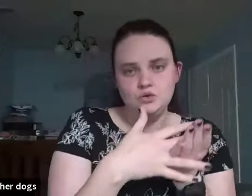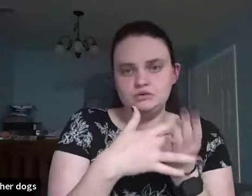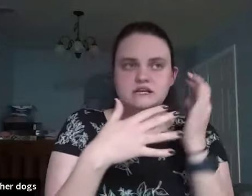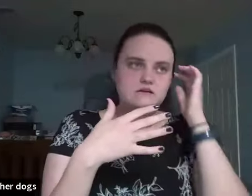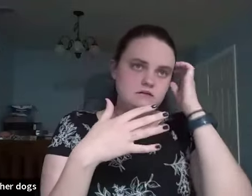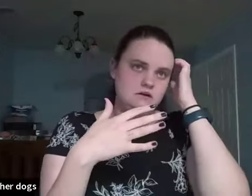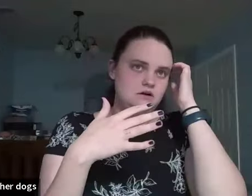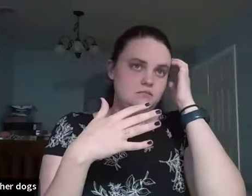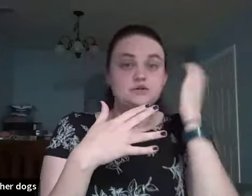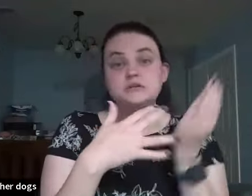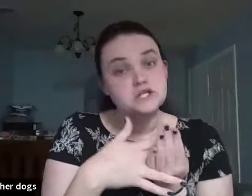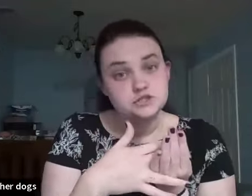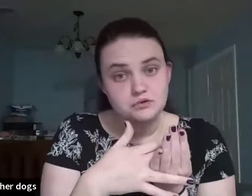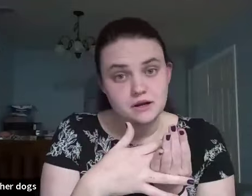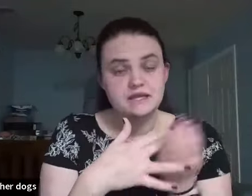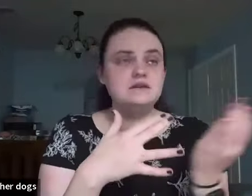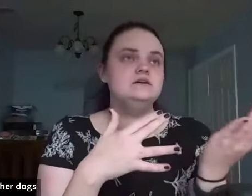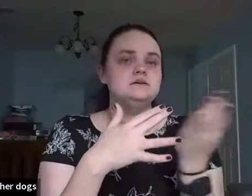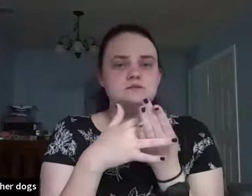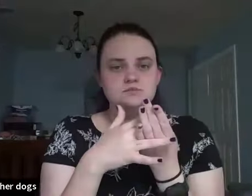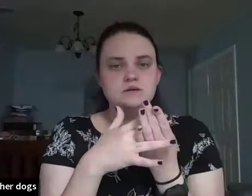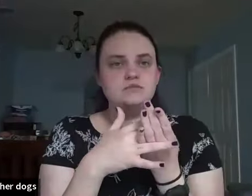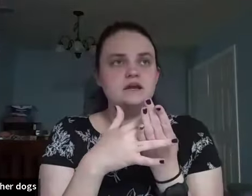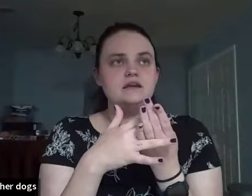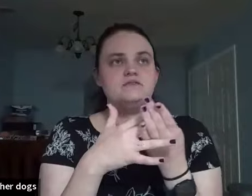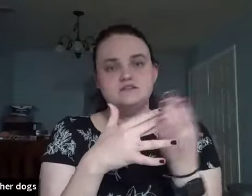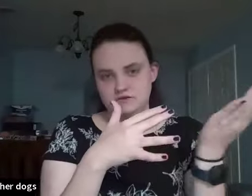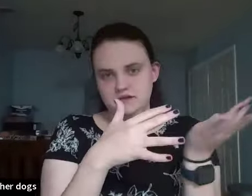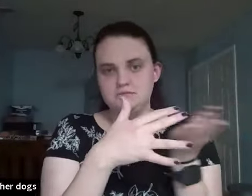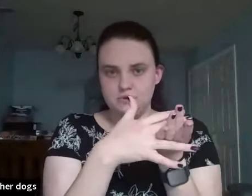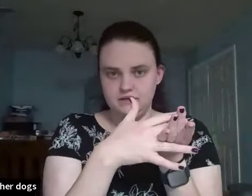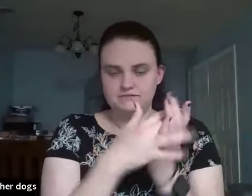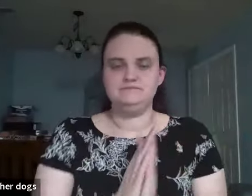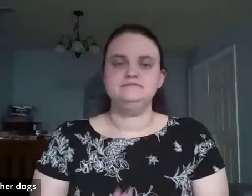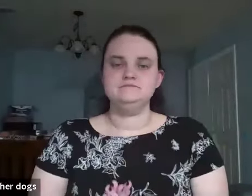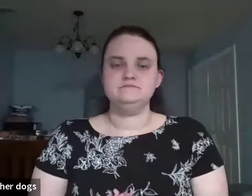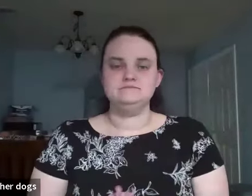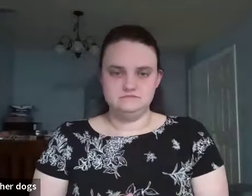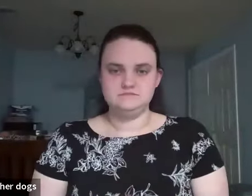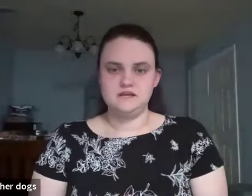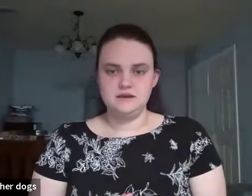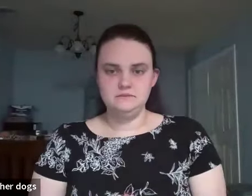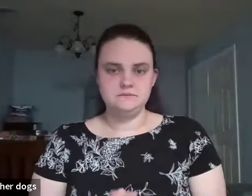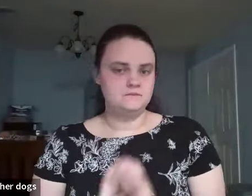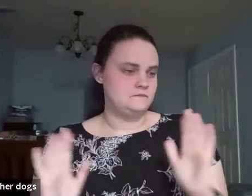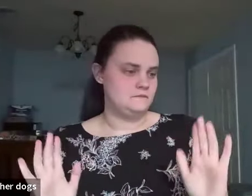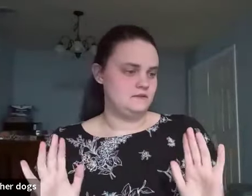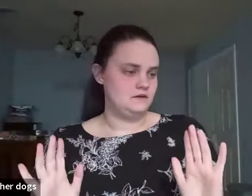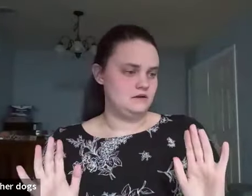cool down, your lunch break, spring break, that sort of thing. Break. Okay. All